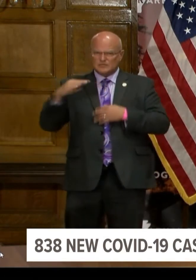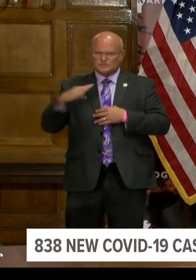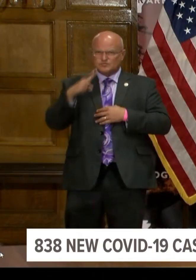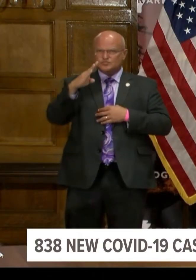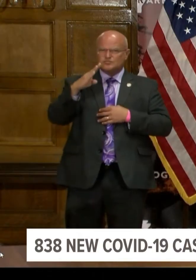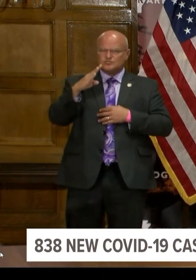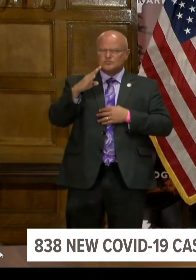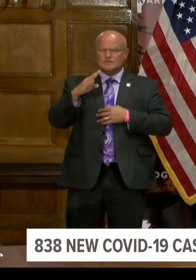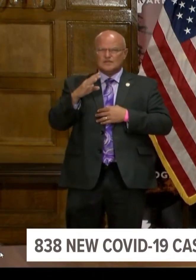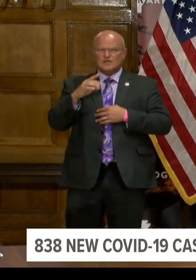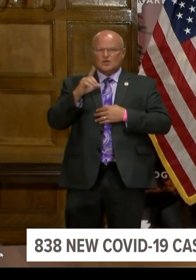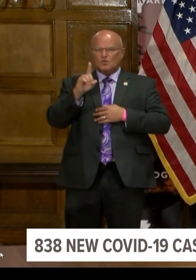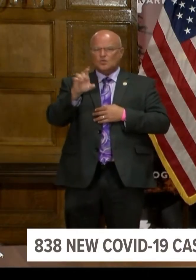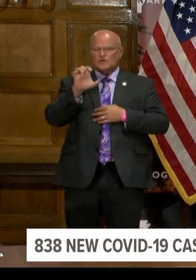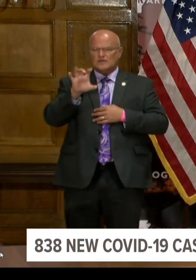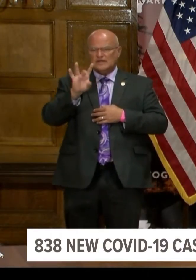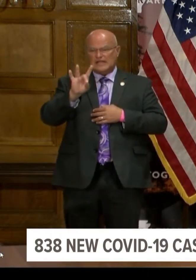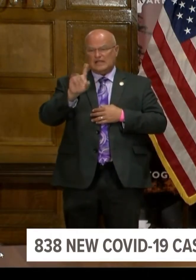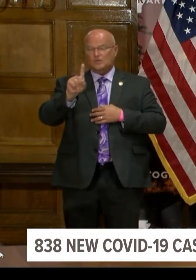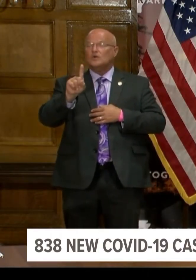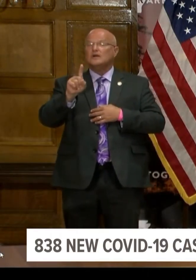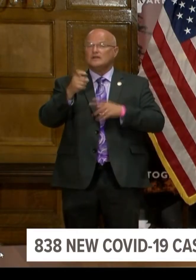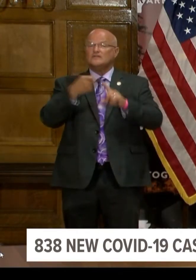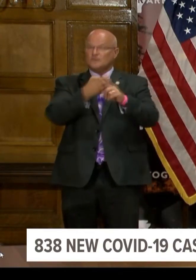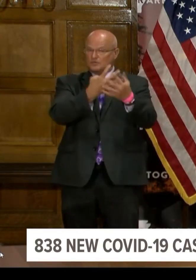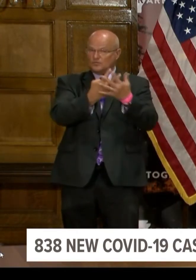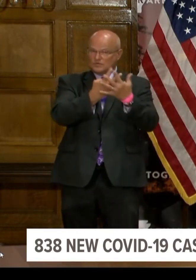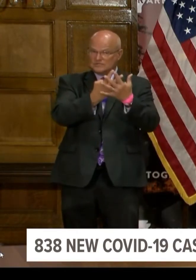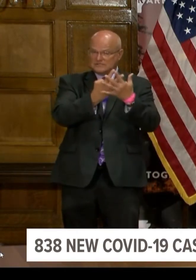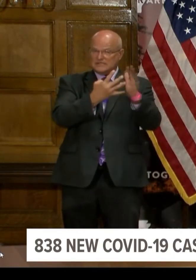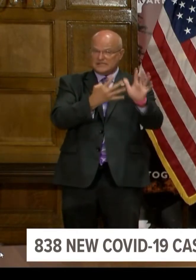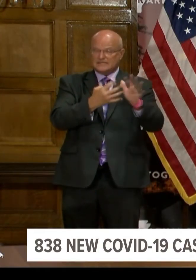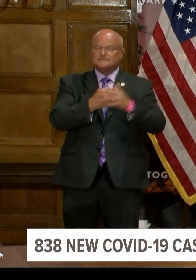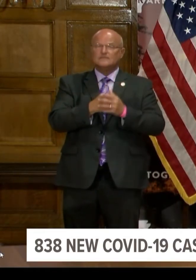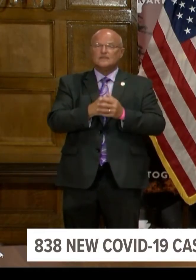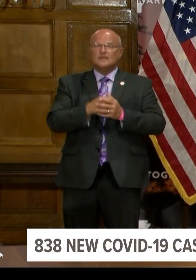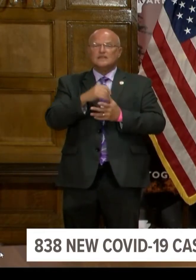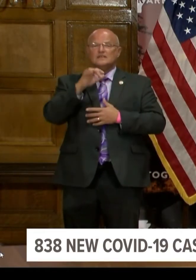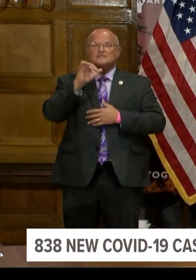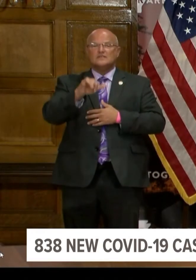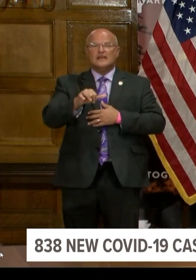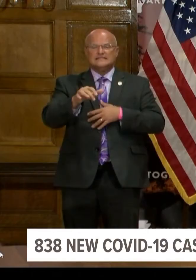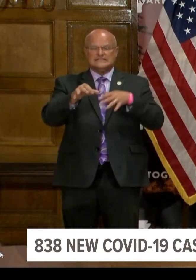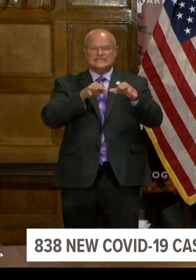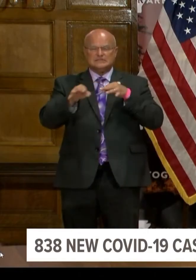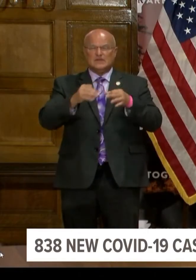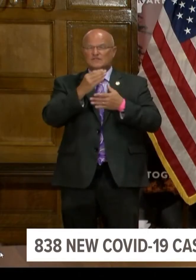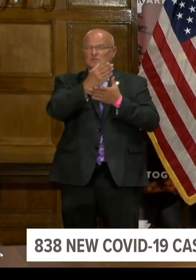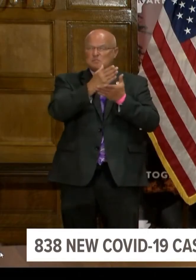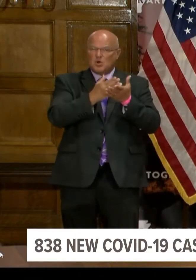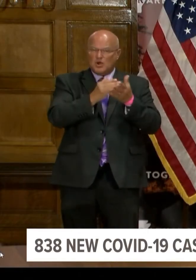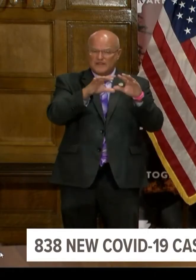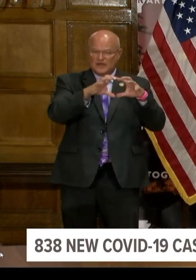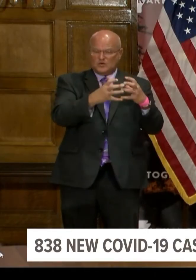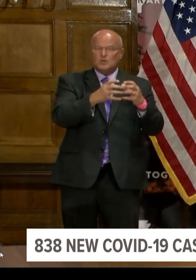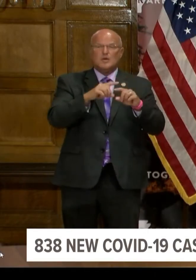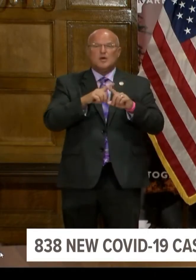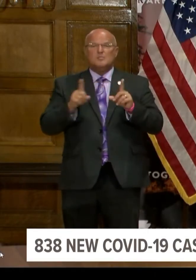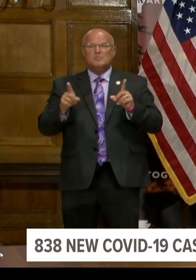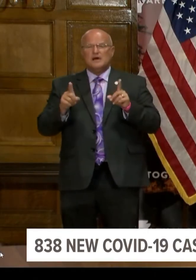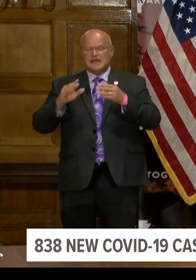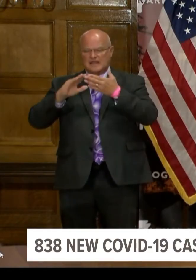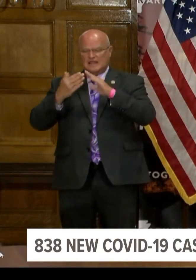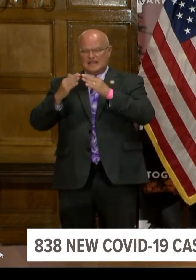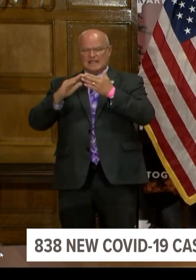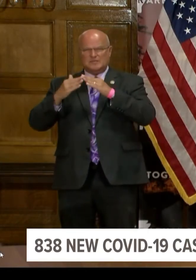As mentioned, 181 of those cases came from correctional facilities. So that is an explanation for part of that, but there still is this